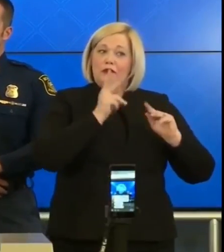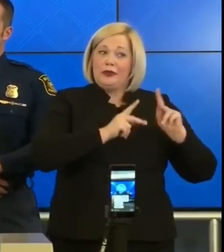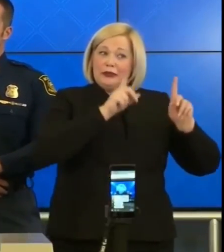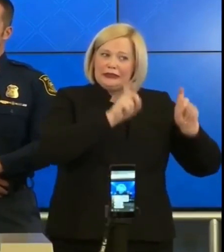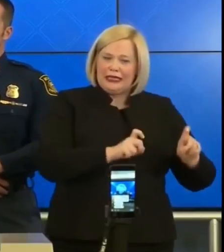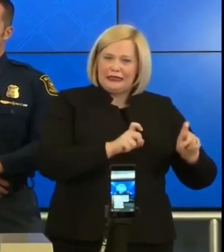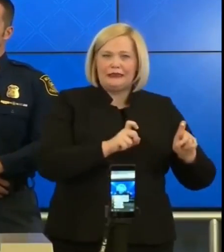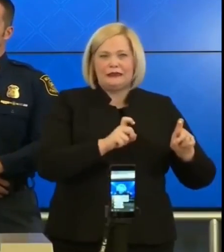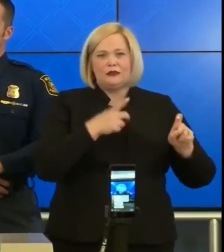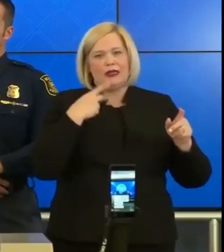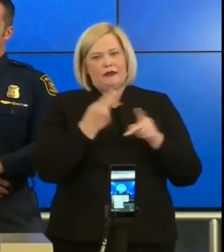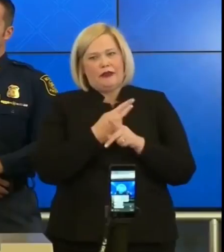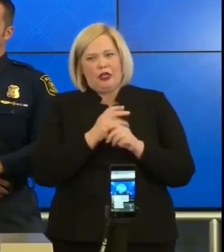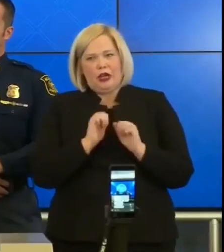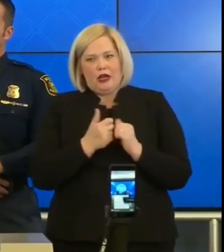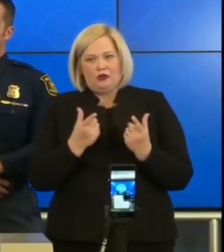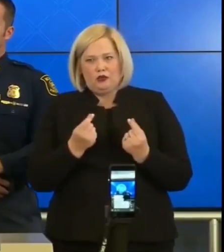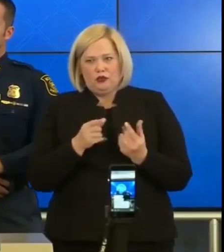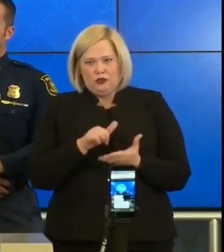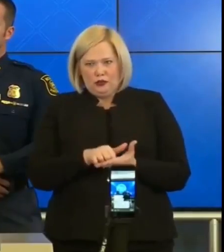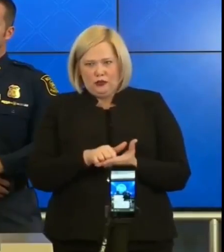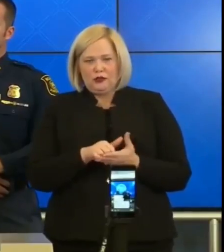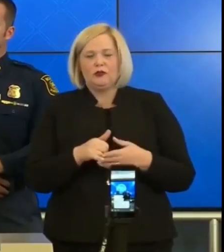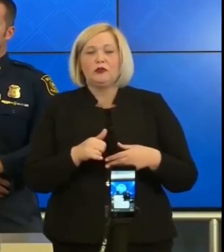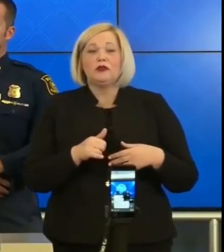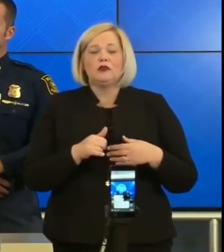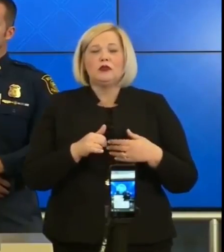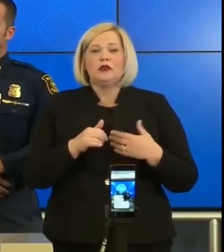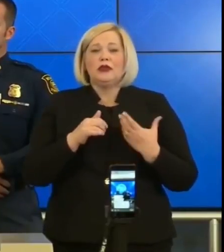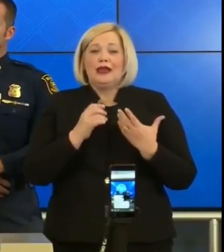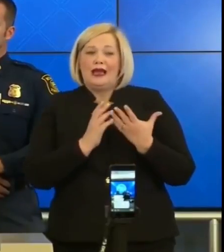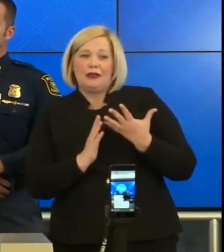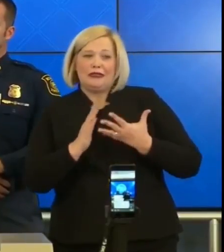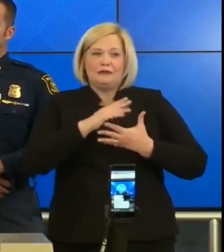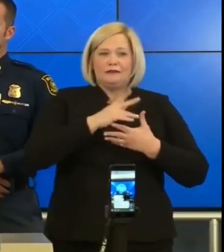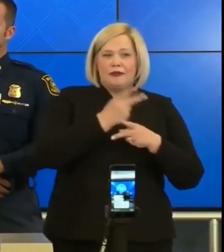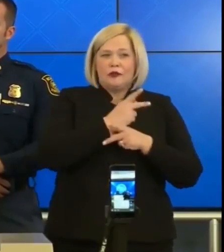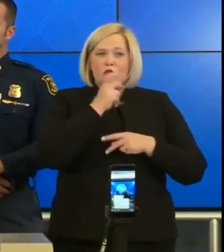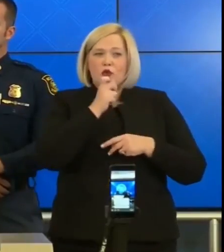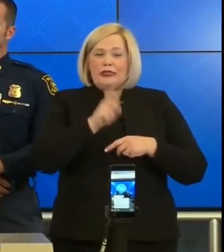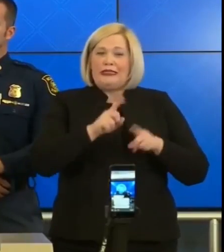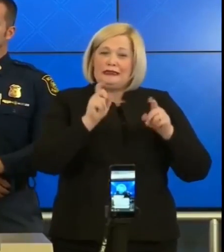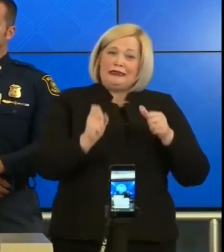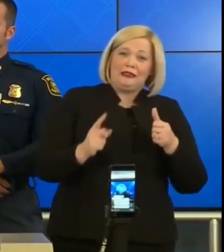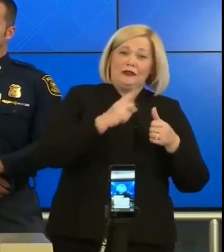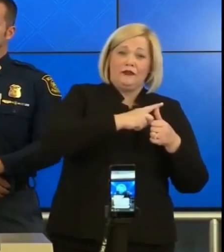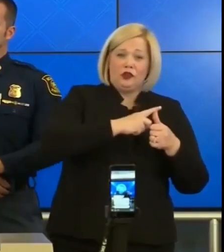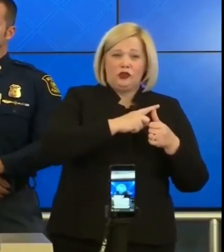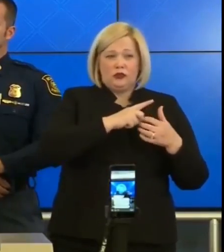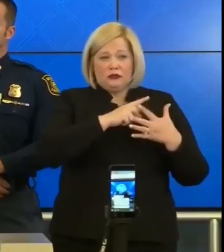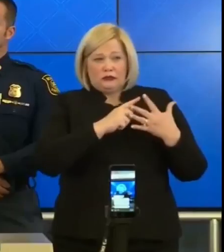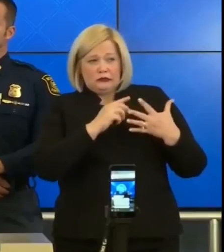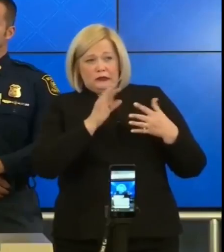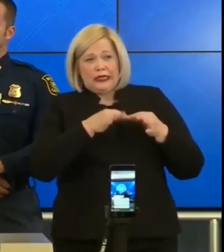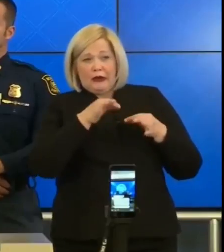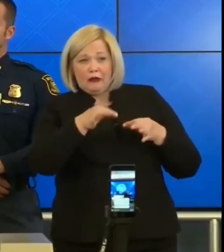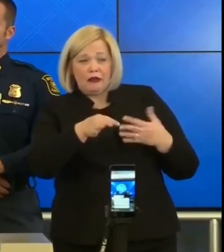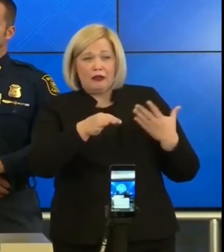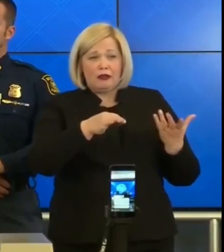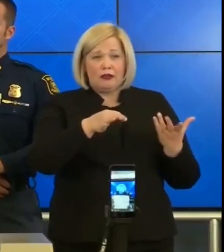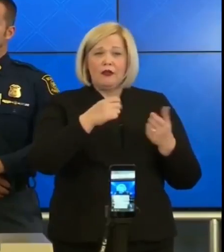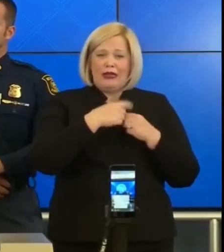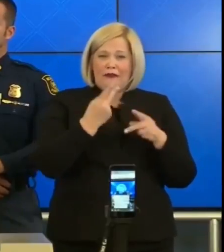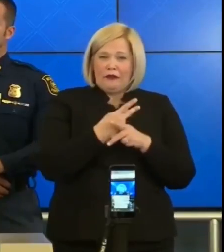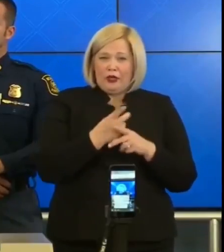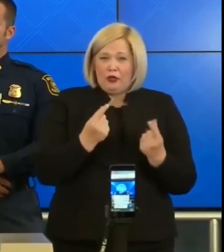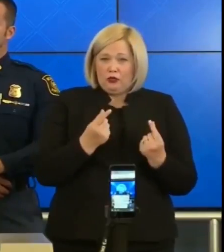to address. We will have to think differently about how we prioritize testing across our state, and I'm confident with my medical providers